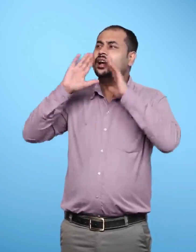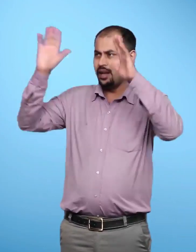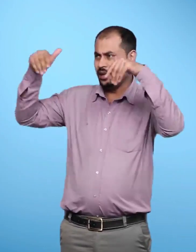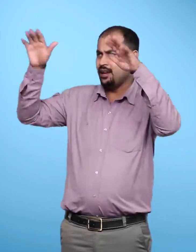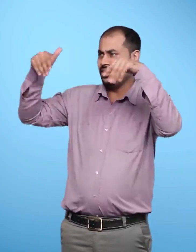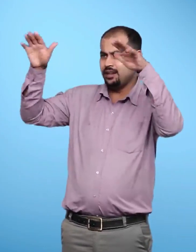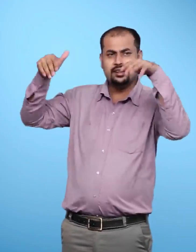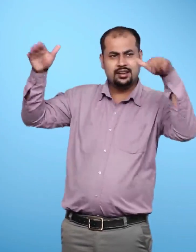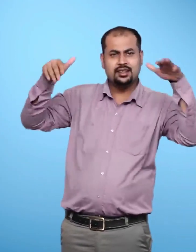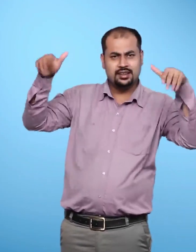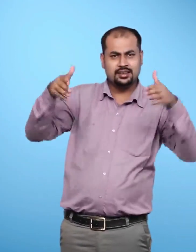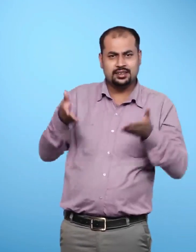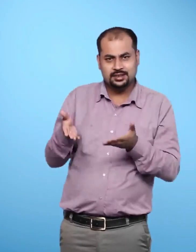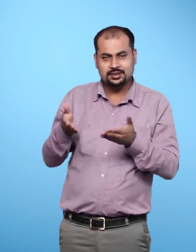Come here, come here.